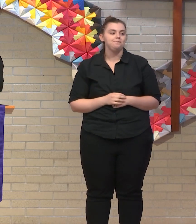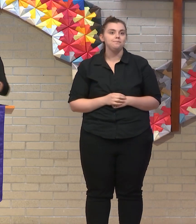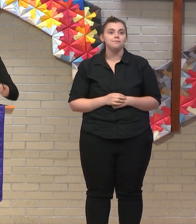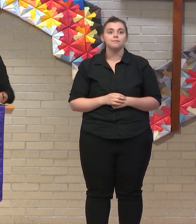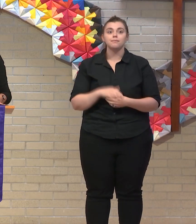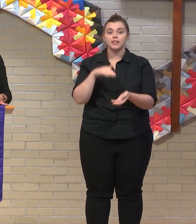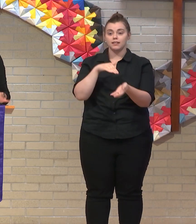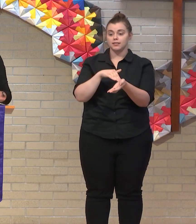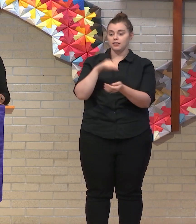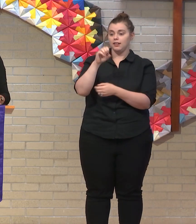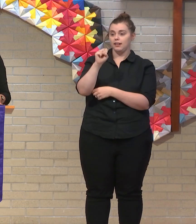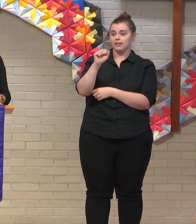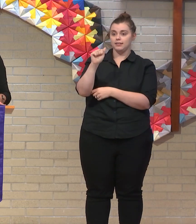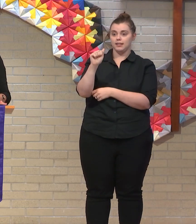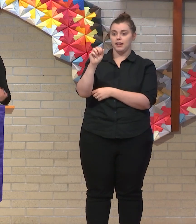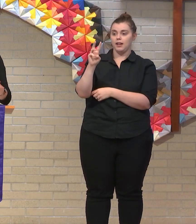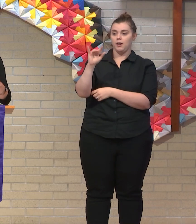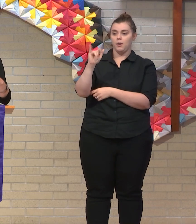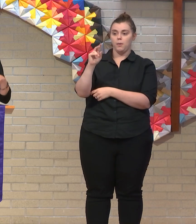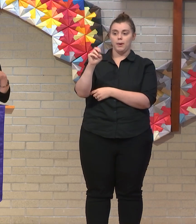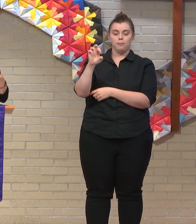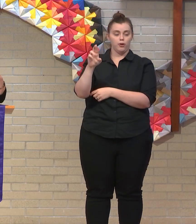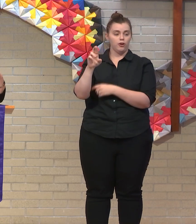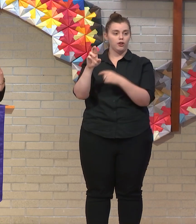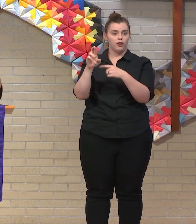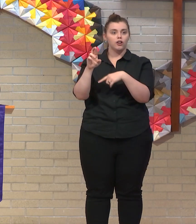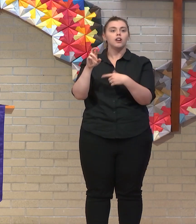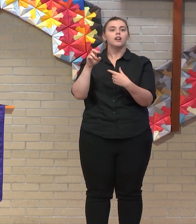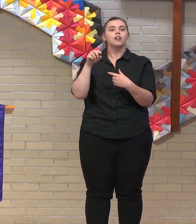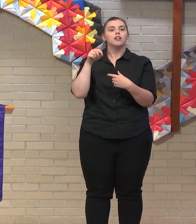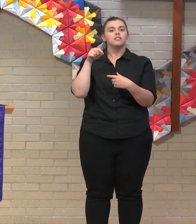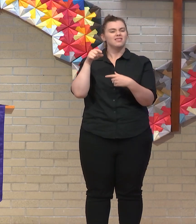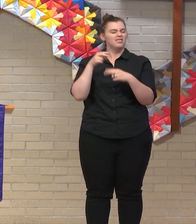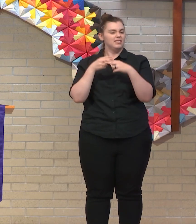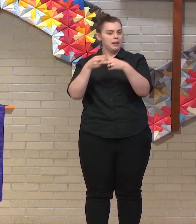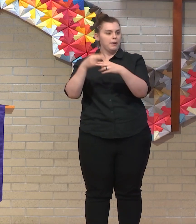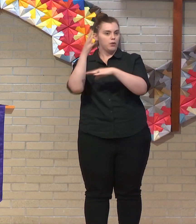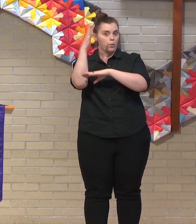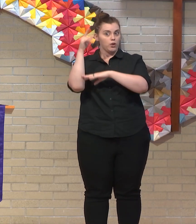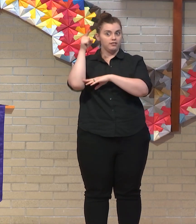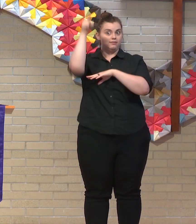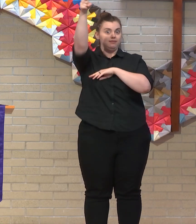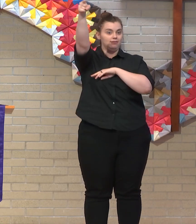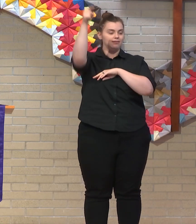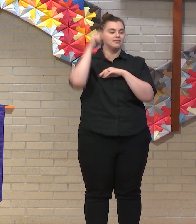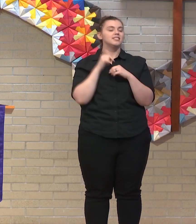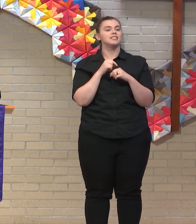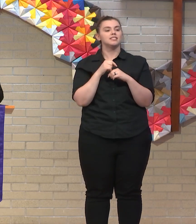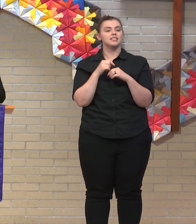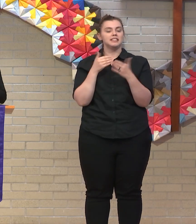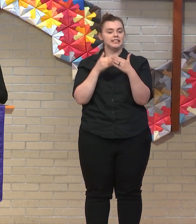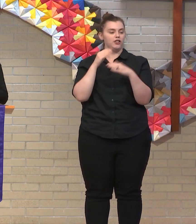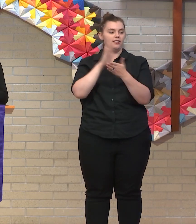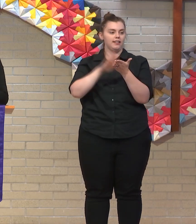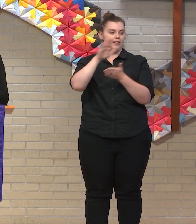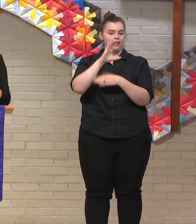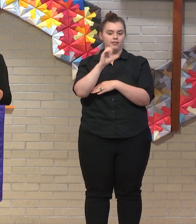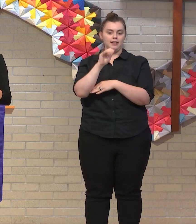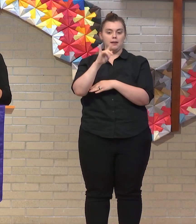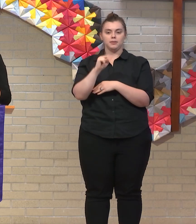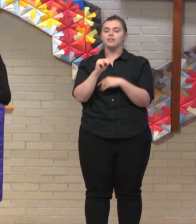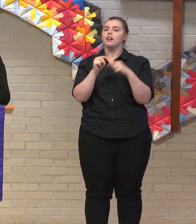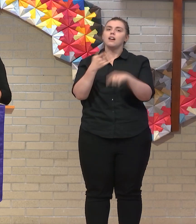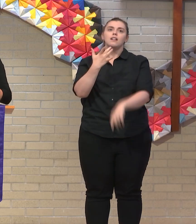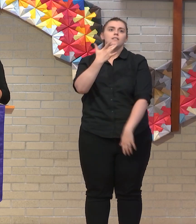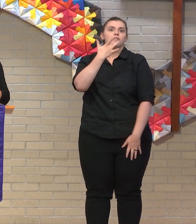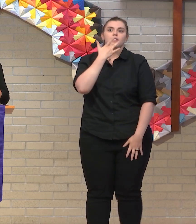Dr. S.A. Whitmer, a biology professor and the namesake of our Whitmer Woods, which is by the college cabin, became